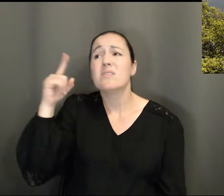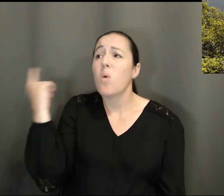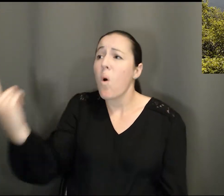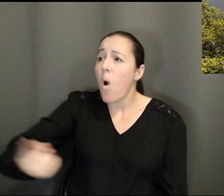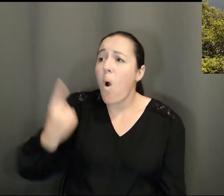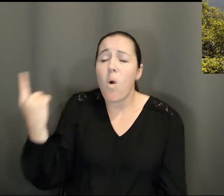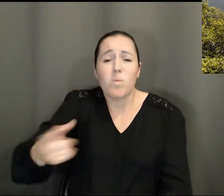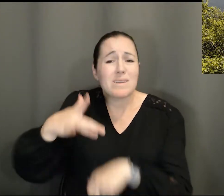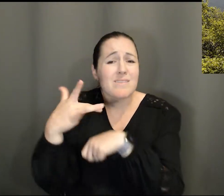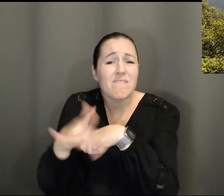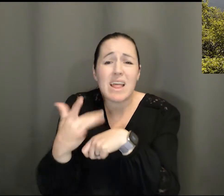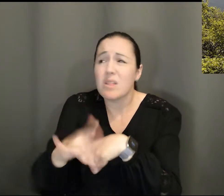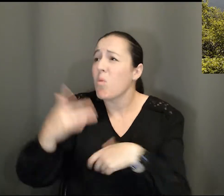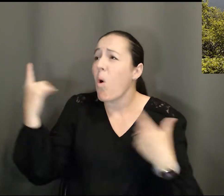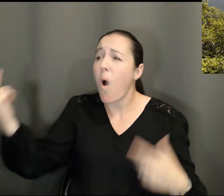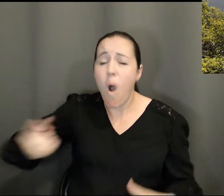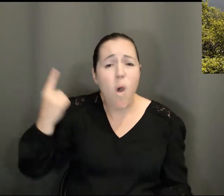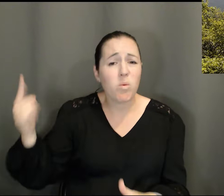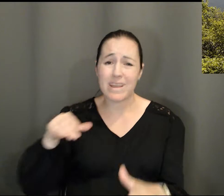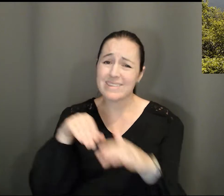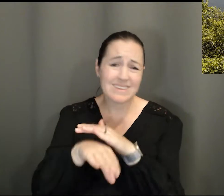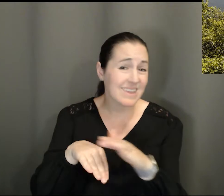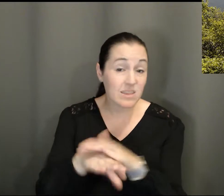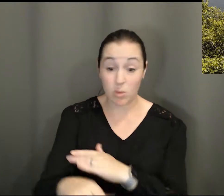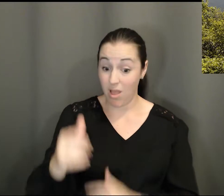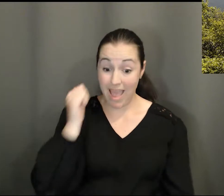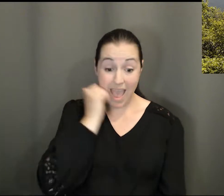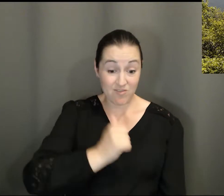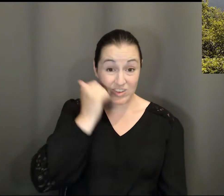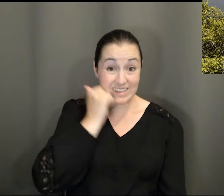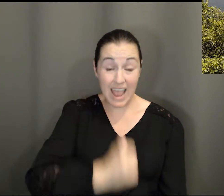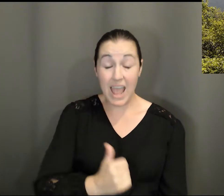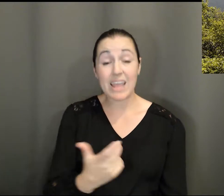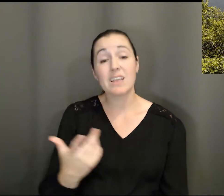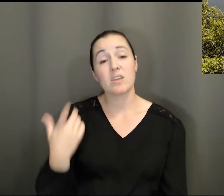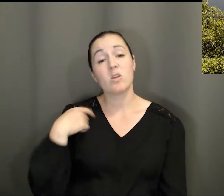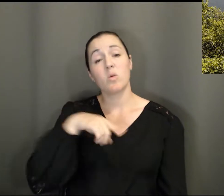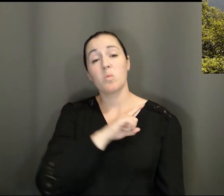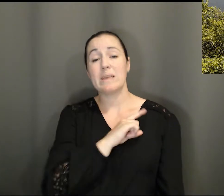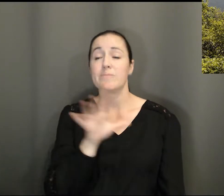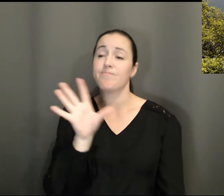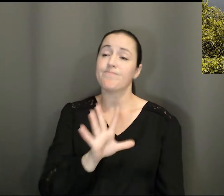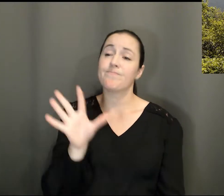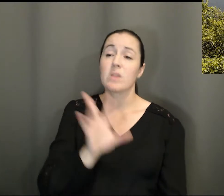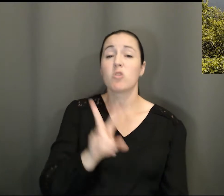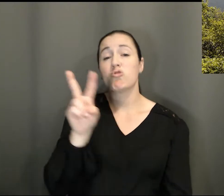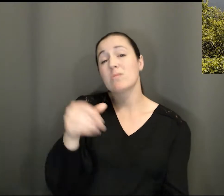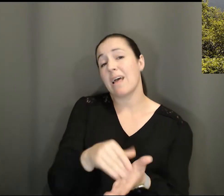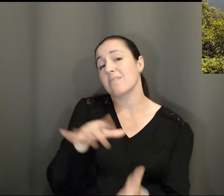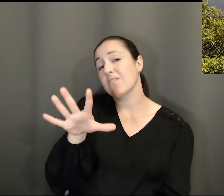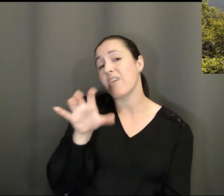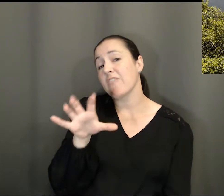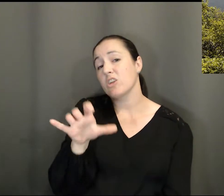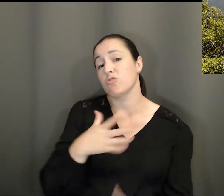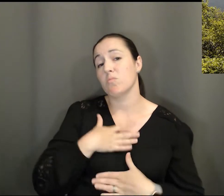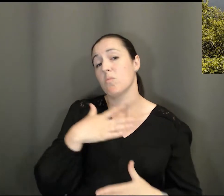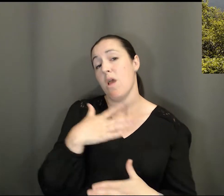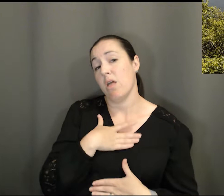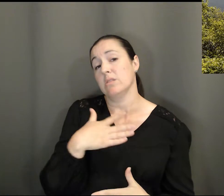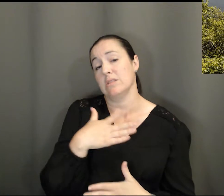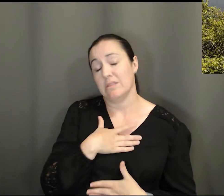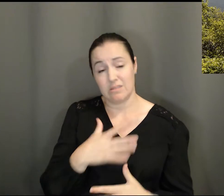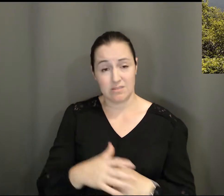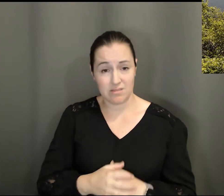You know, every day it's estimated you and I take about 2,500 breaths. You take a breath about every